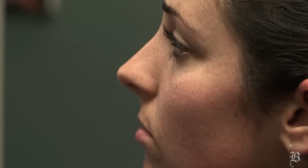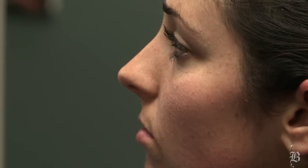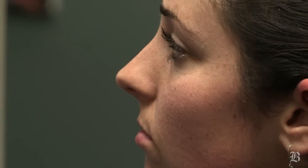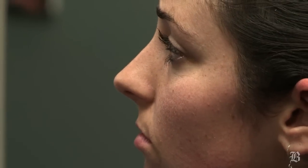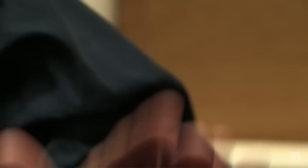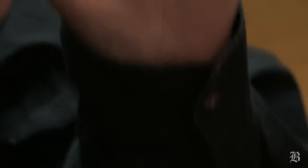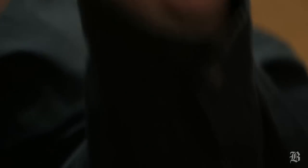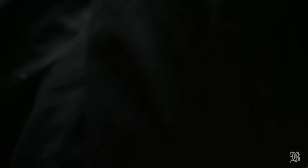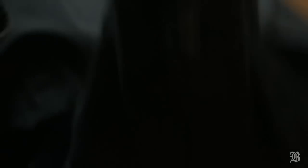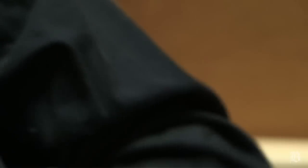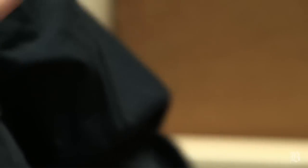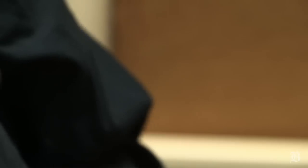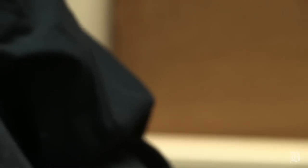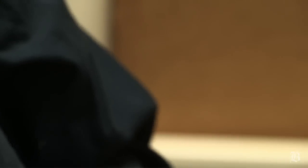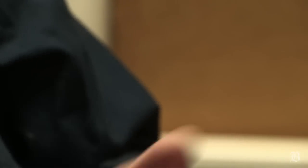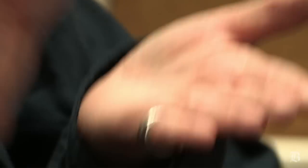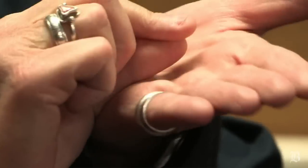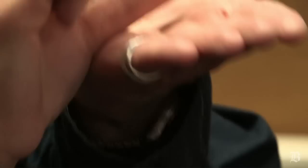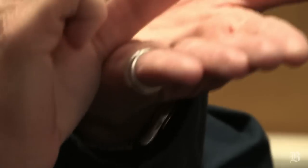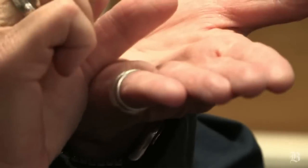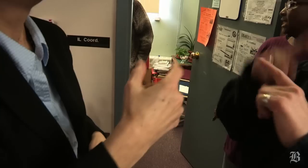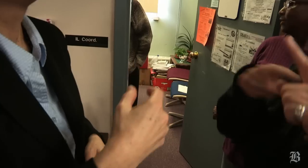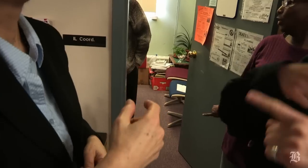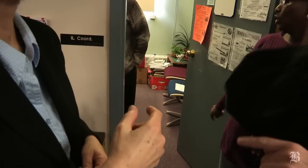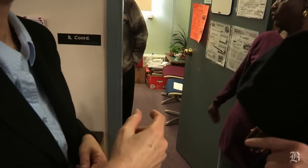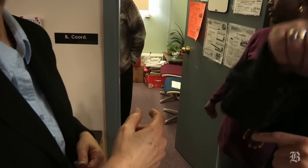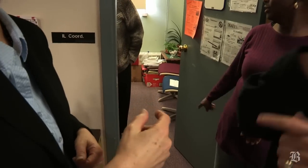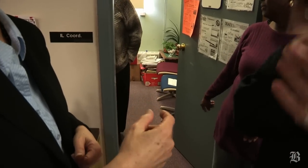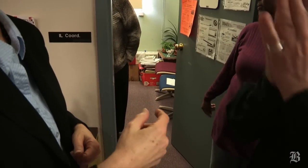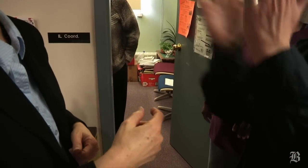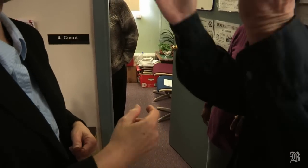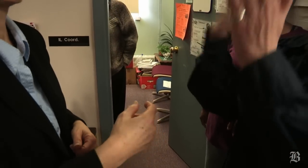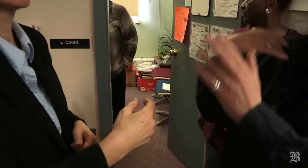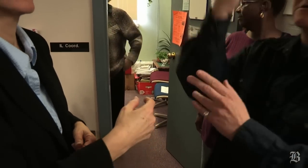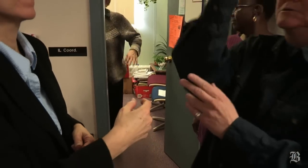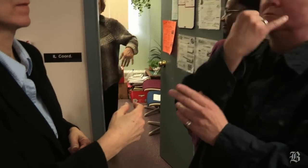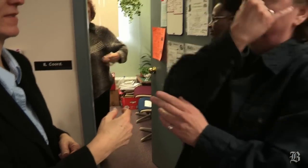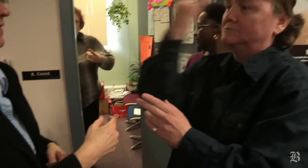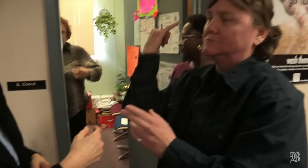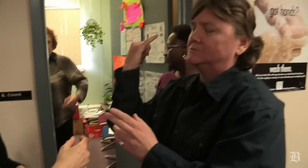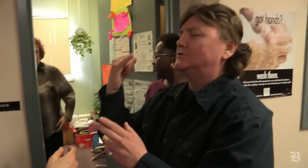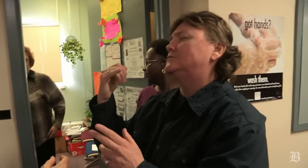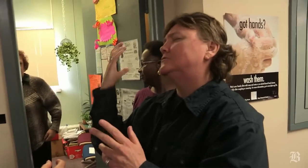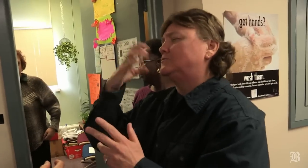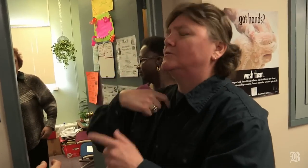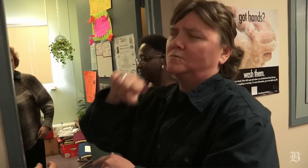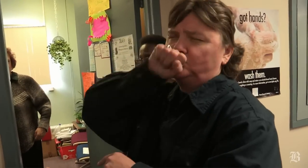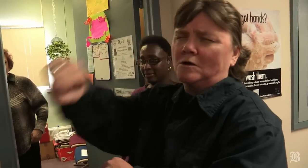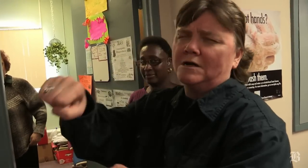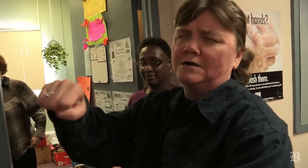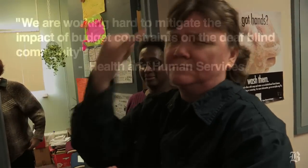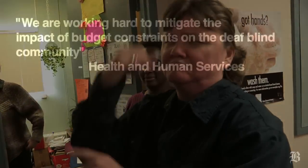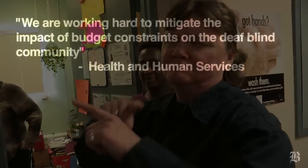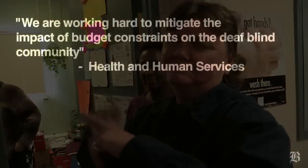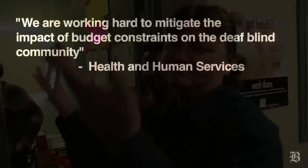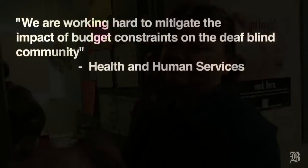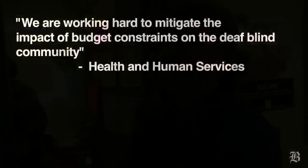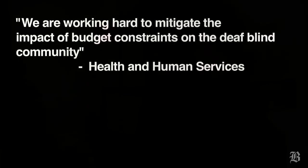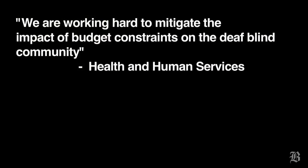really scare me. I mean, how would I get milk? The Department of Health and Human Services said in a statement that they're working hard to mitigate